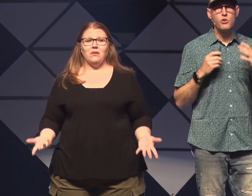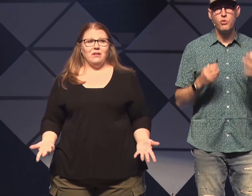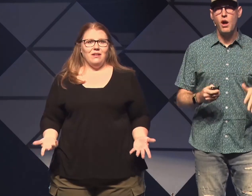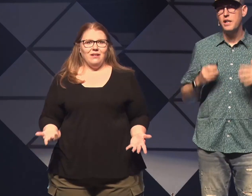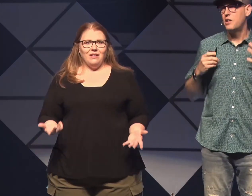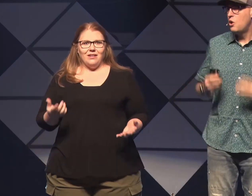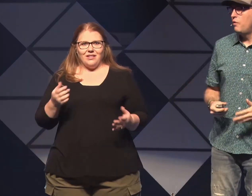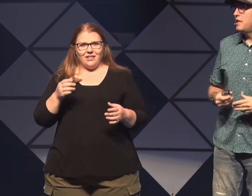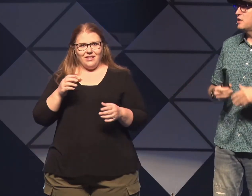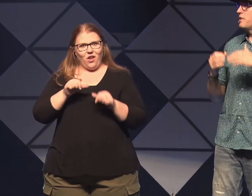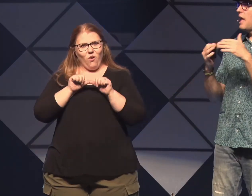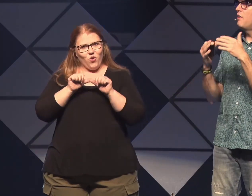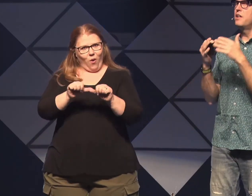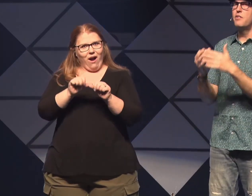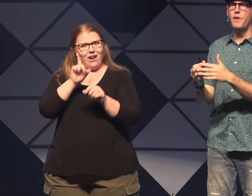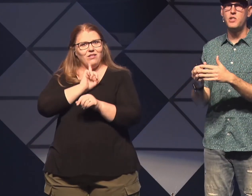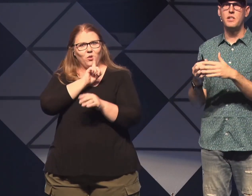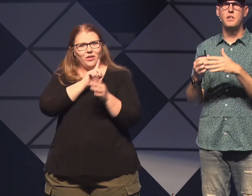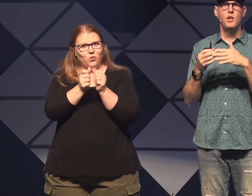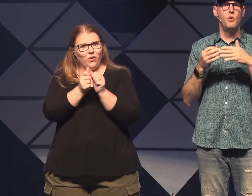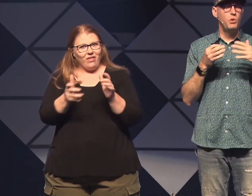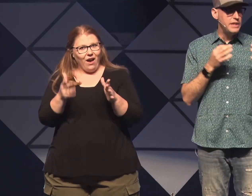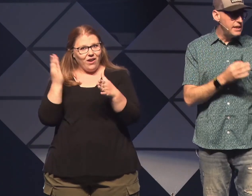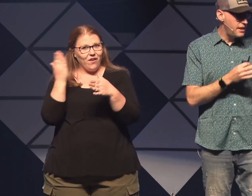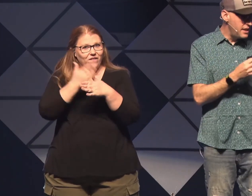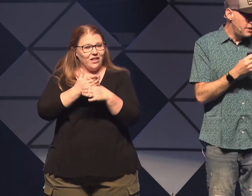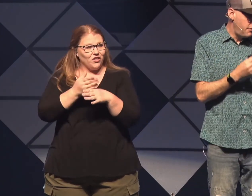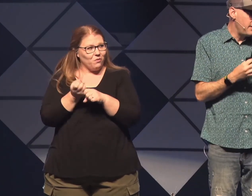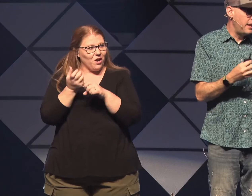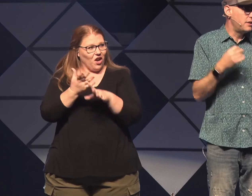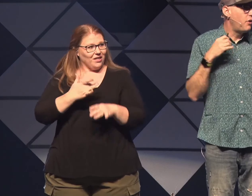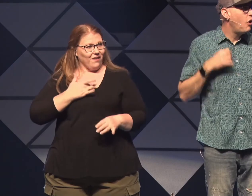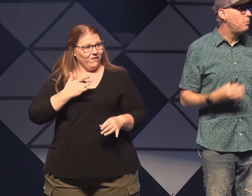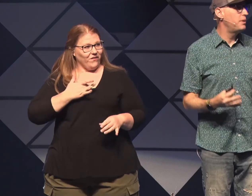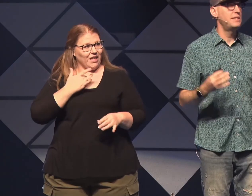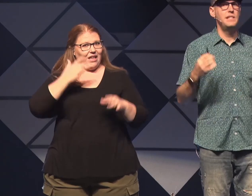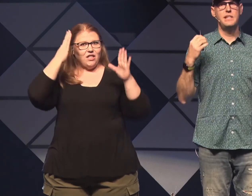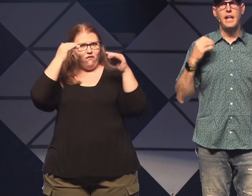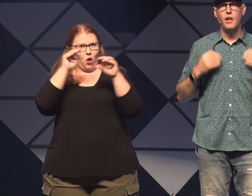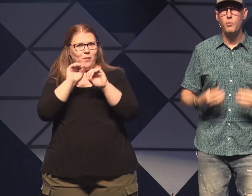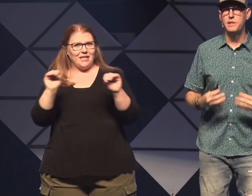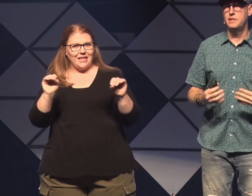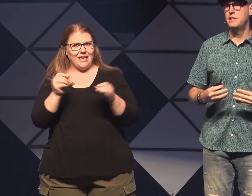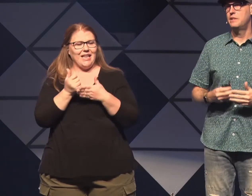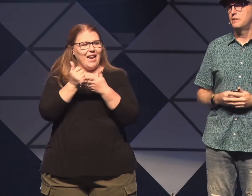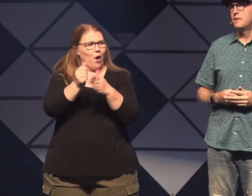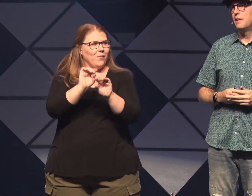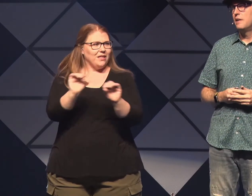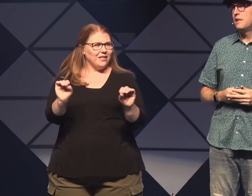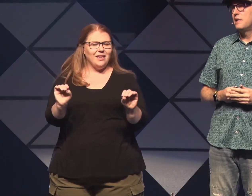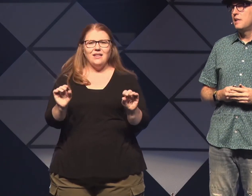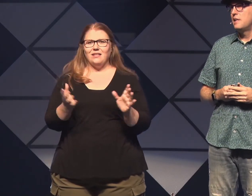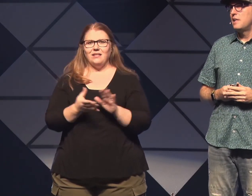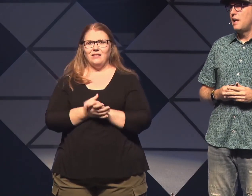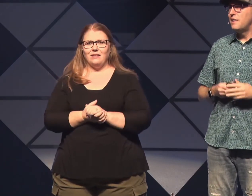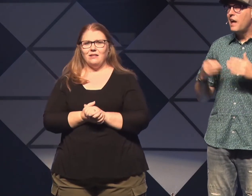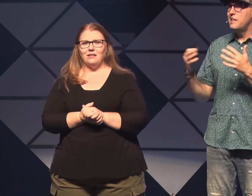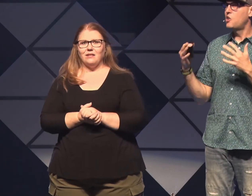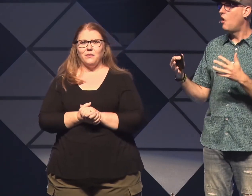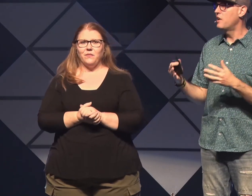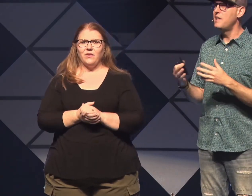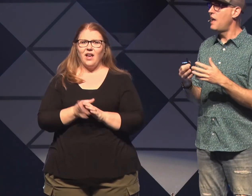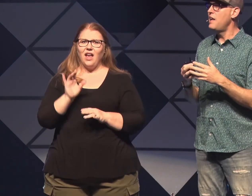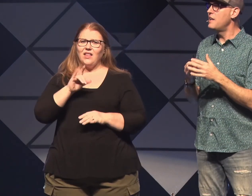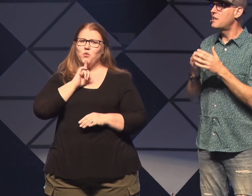And so chronic loneliness without intervention will lead to these feelings of hopelessness and helplessness. And that